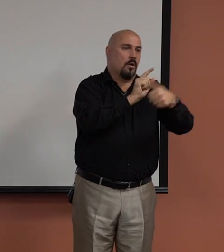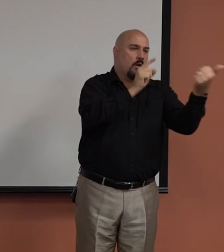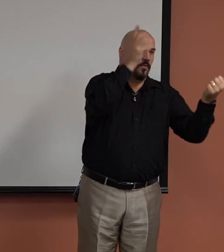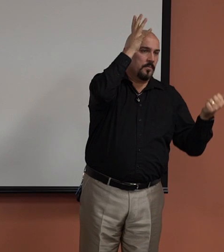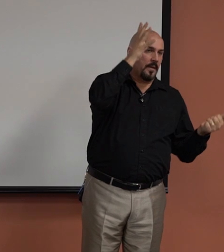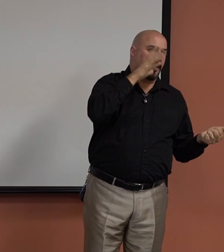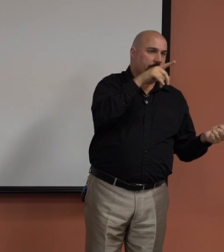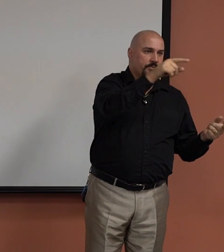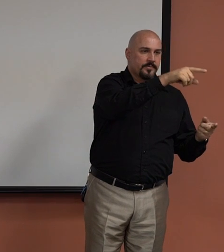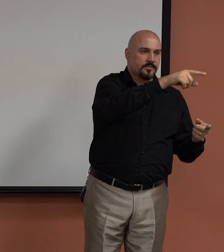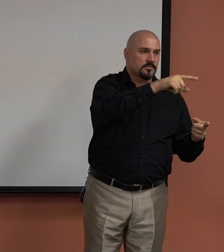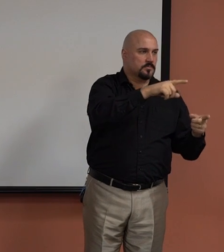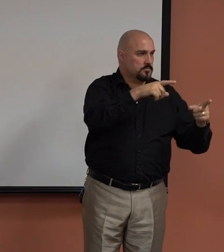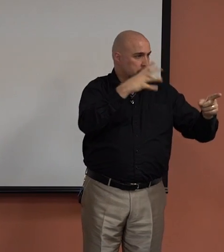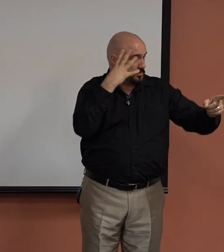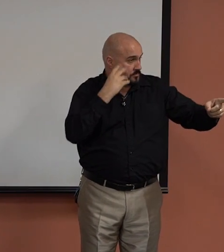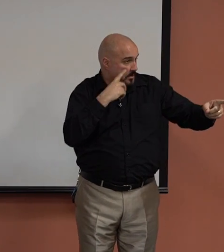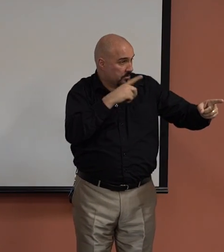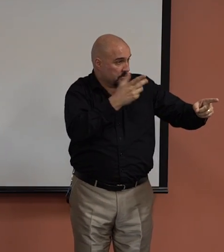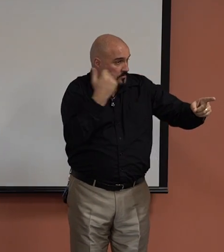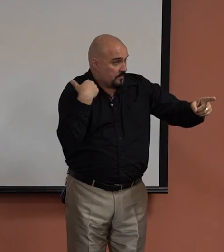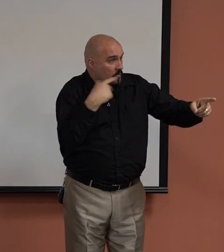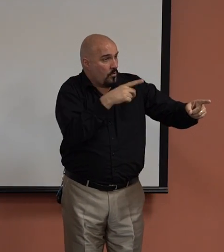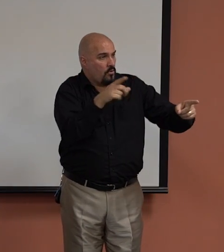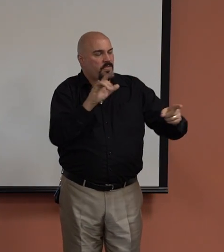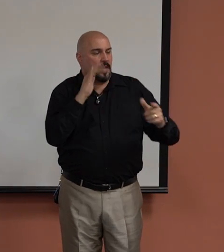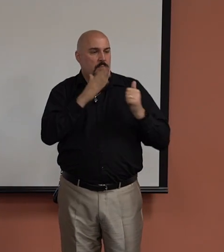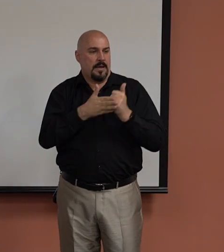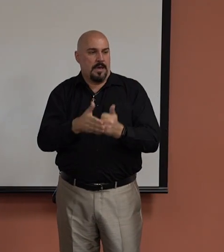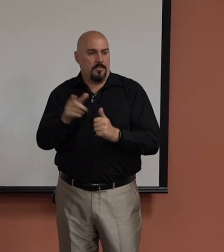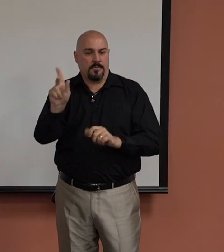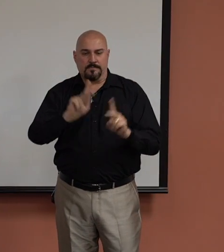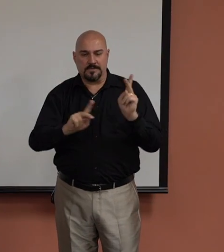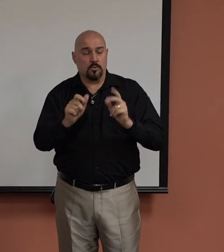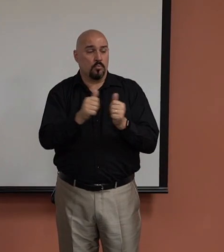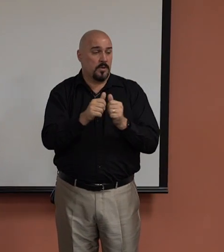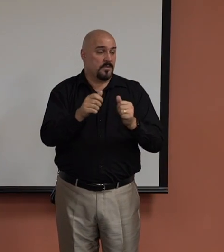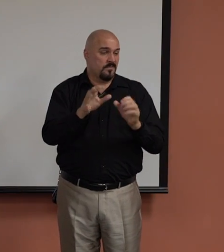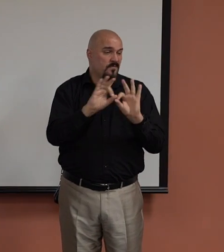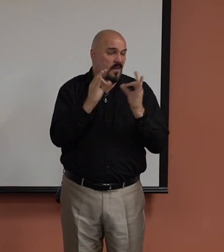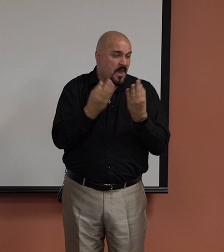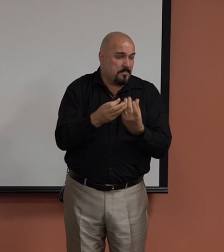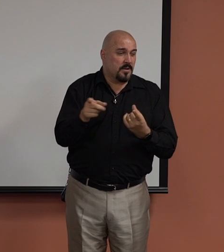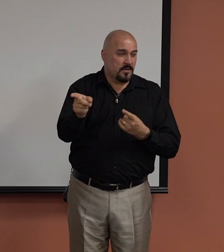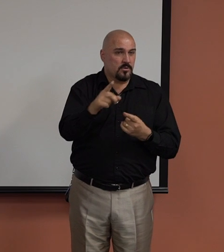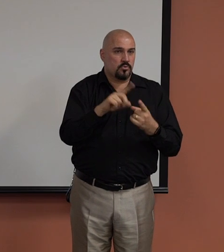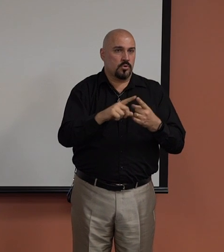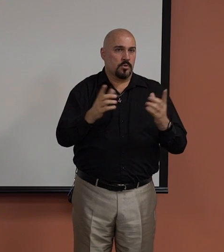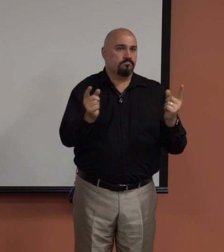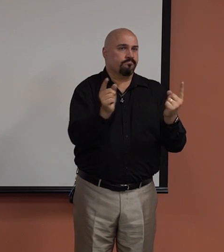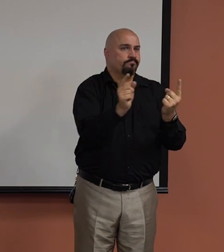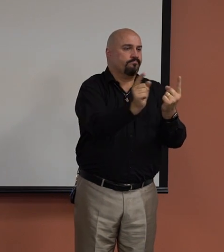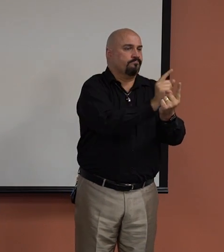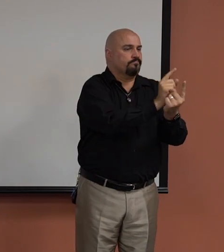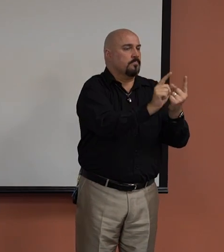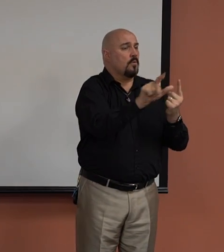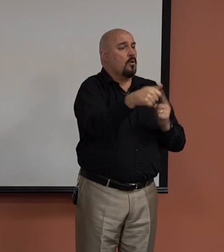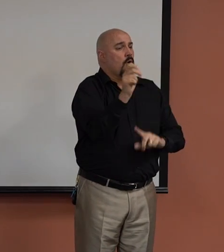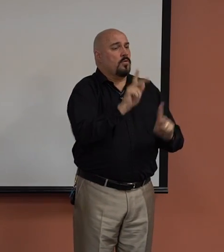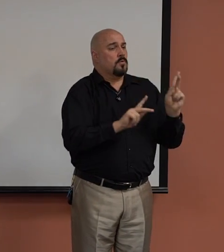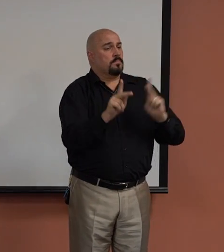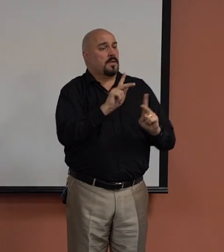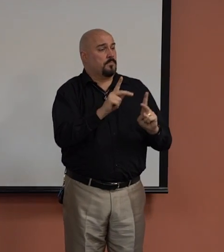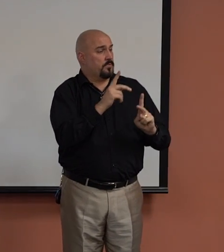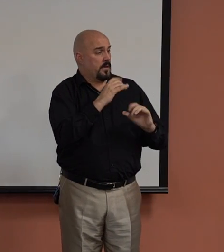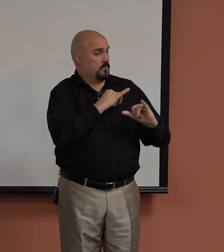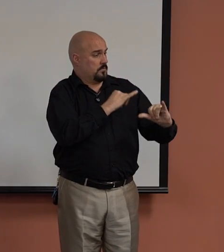really just instrumental in helping the individuals and the family, getting them connected with other people who are blind and who are going through those